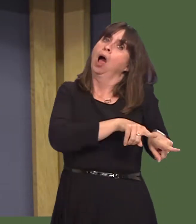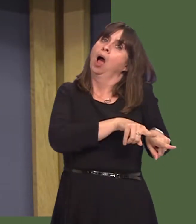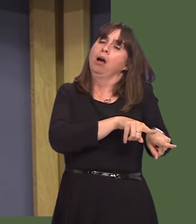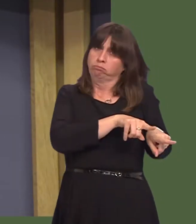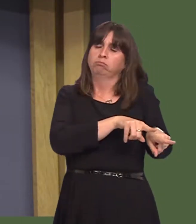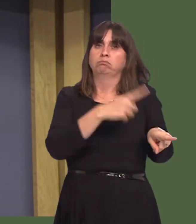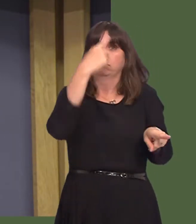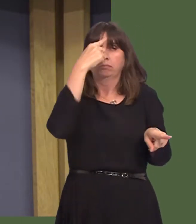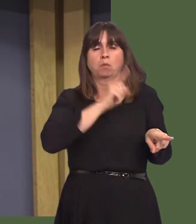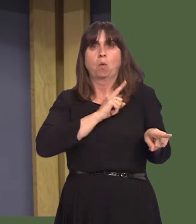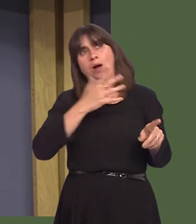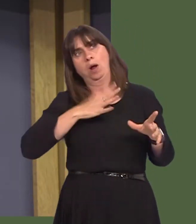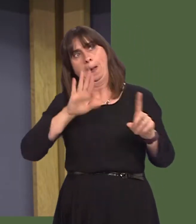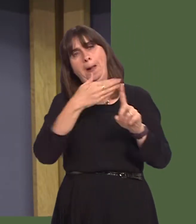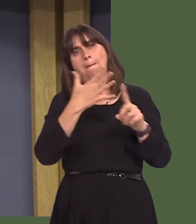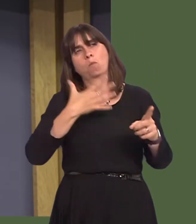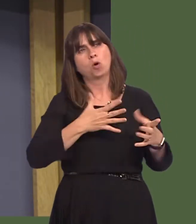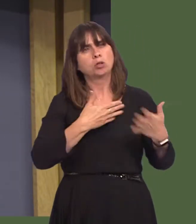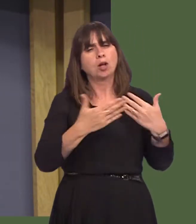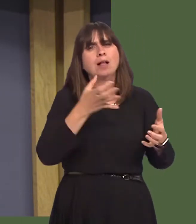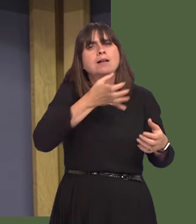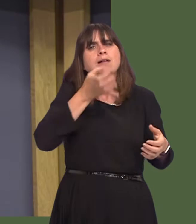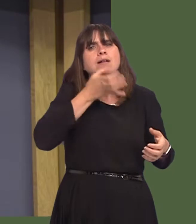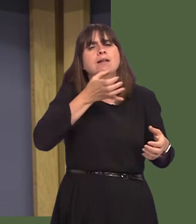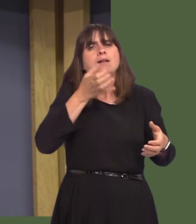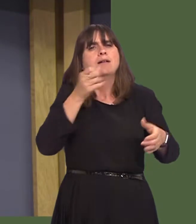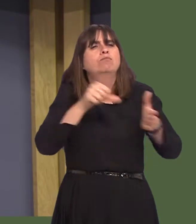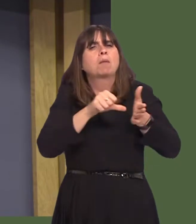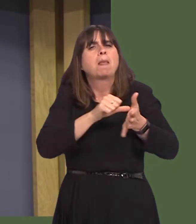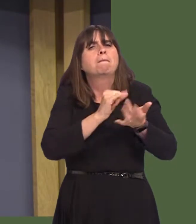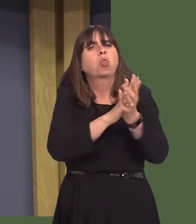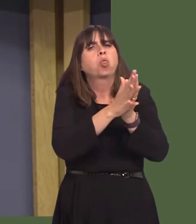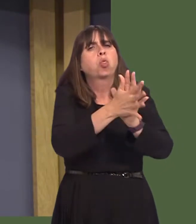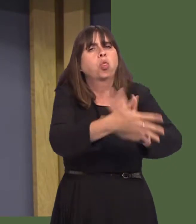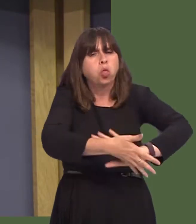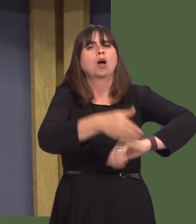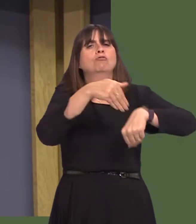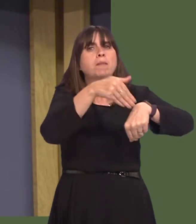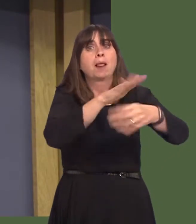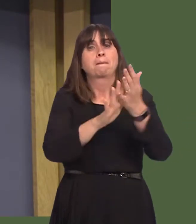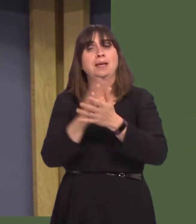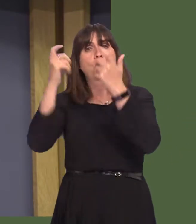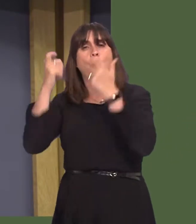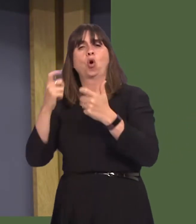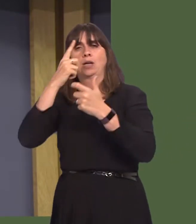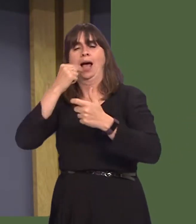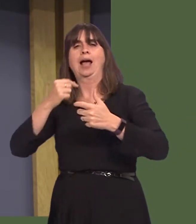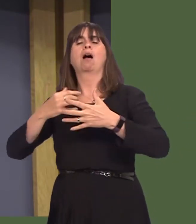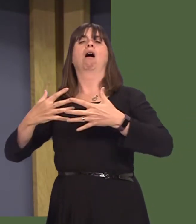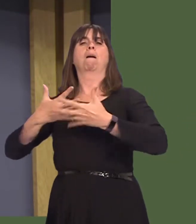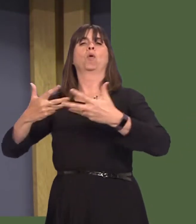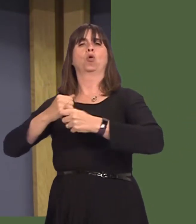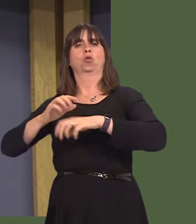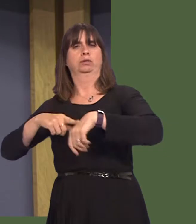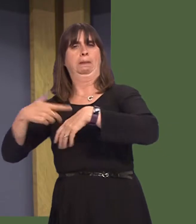their wider strategy to tackle alcohol problems, reduce reoffending and ease pressure on the criminal justice system. Gwent